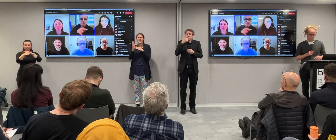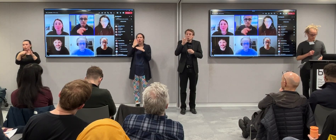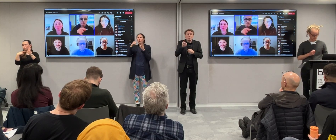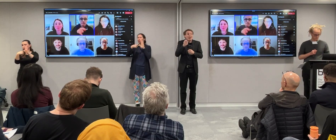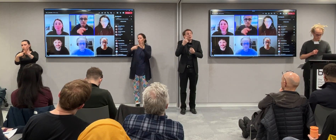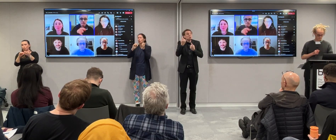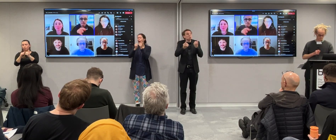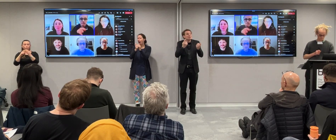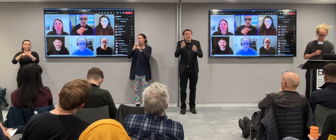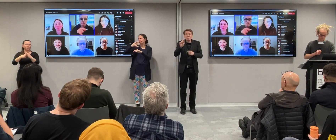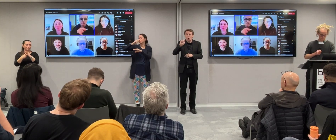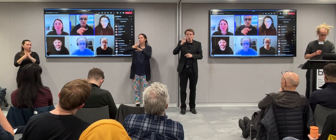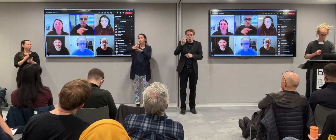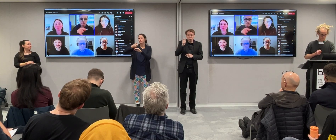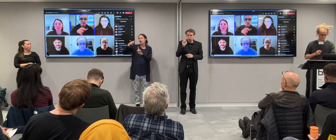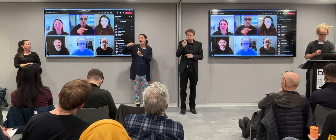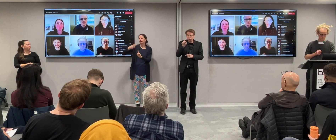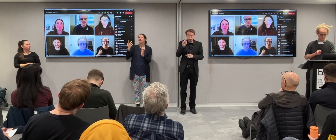activate that.